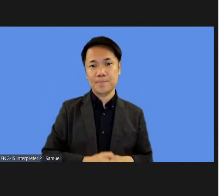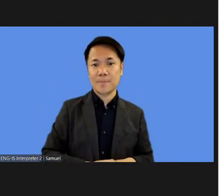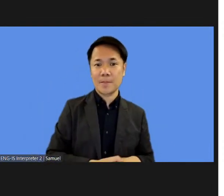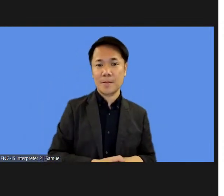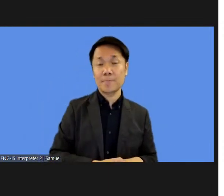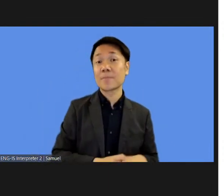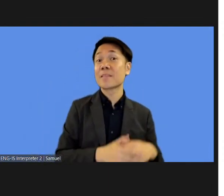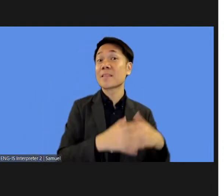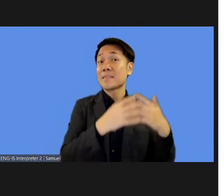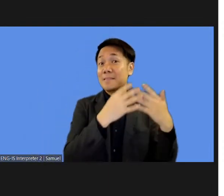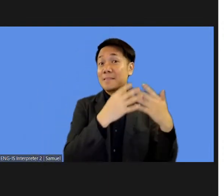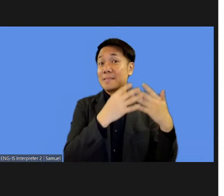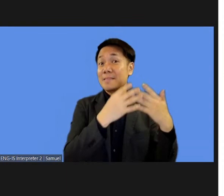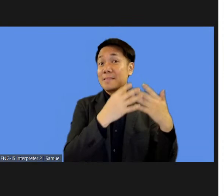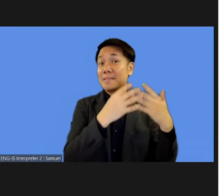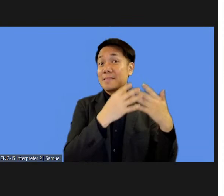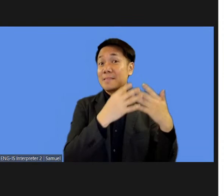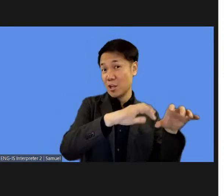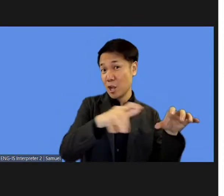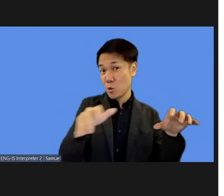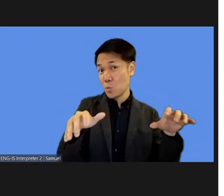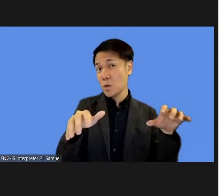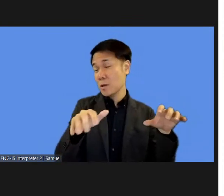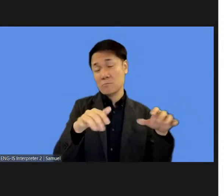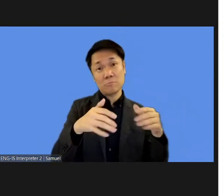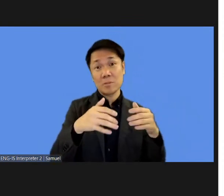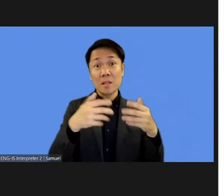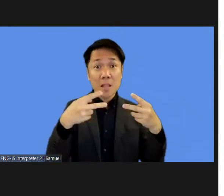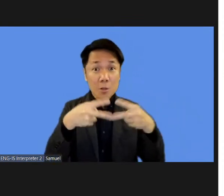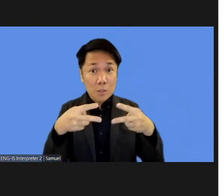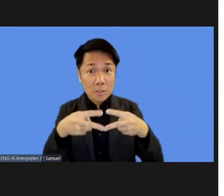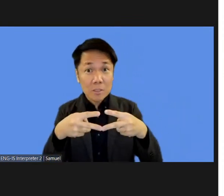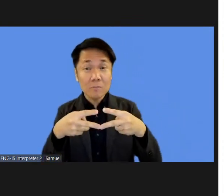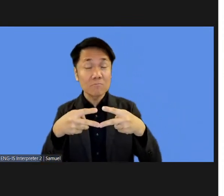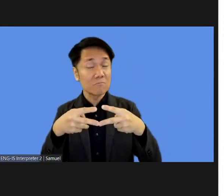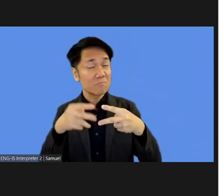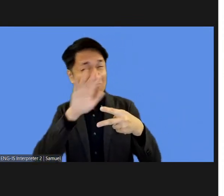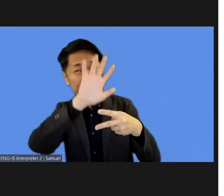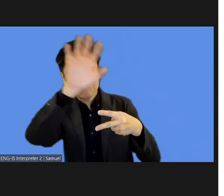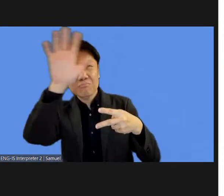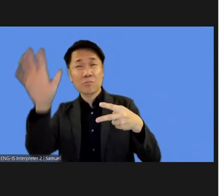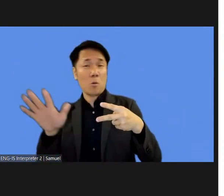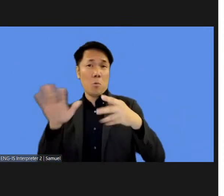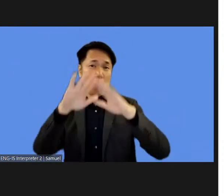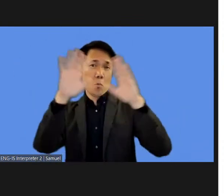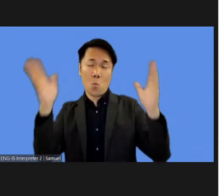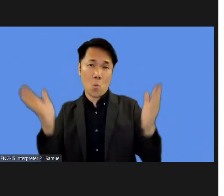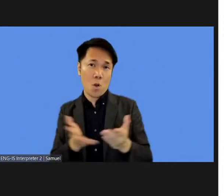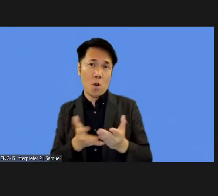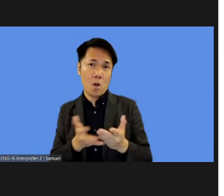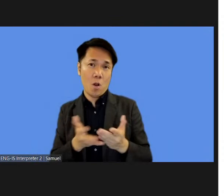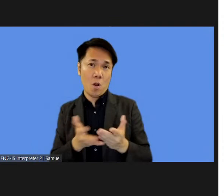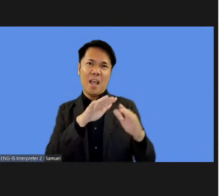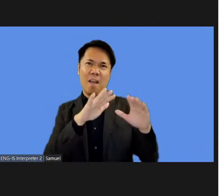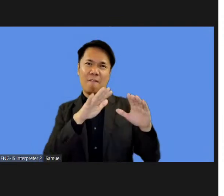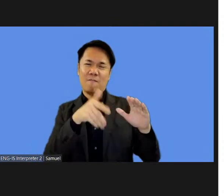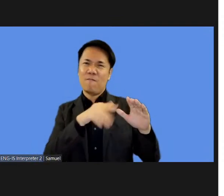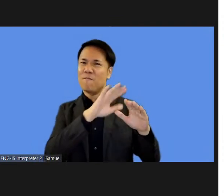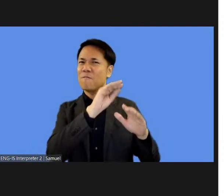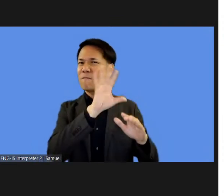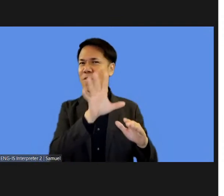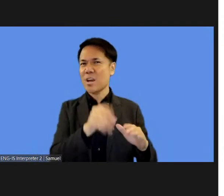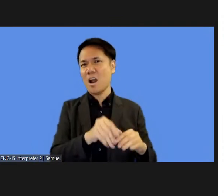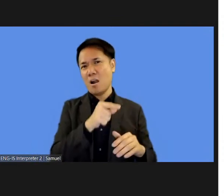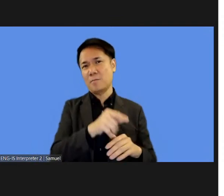for 80% of the people without access to electricity are in Africa. But that in that population group, this is dominated by a few